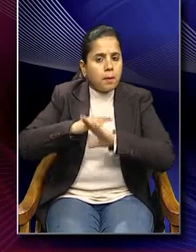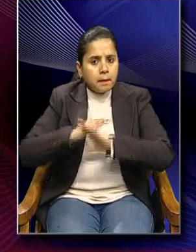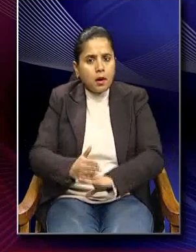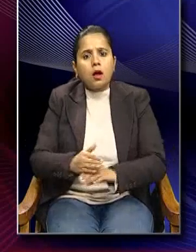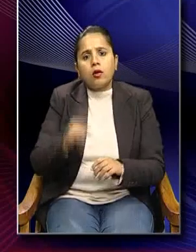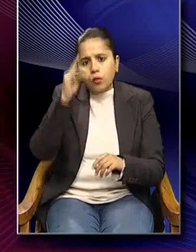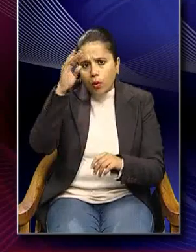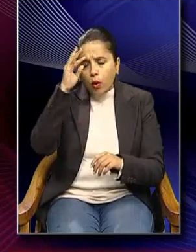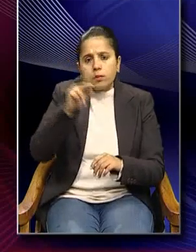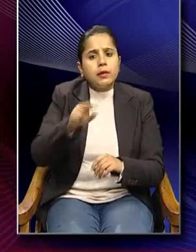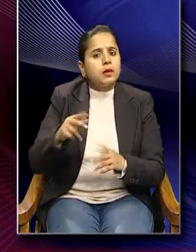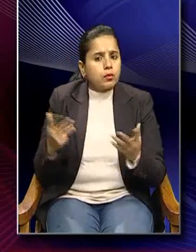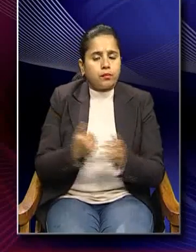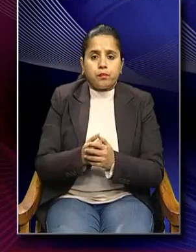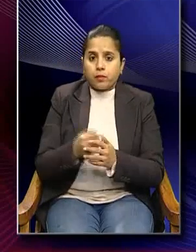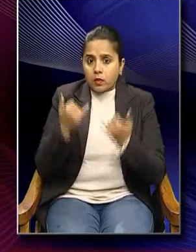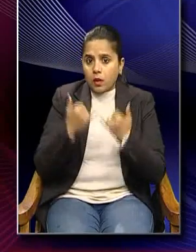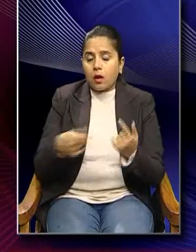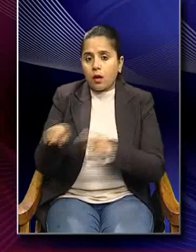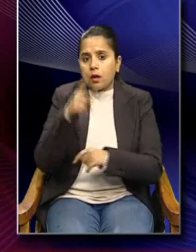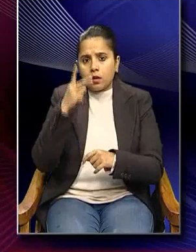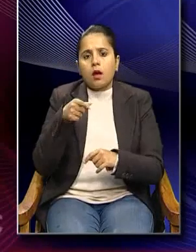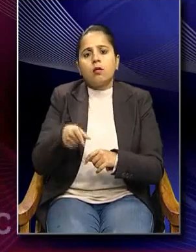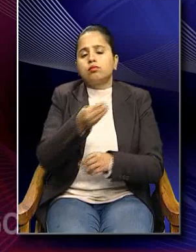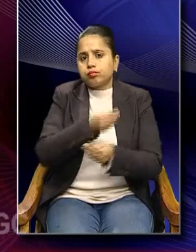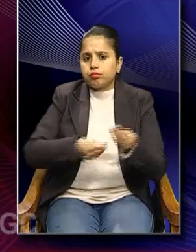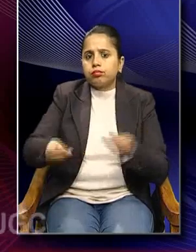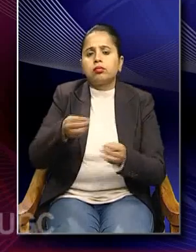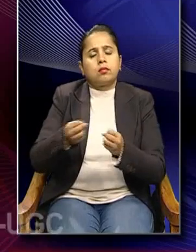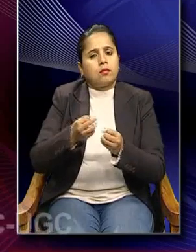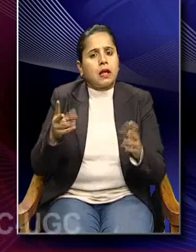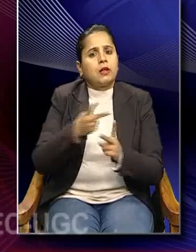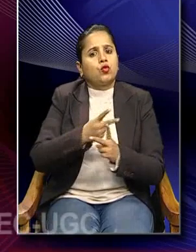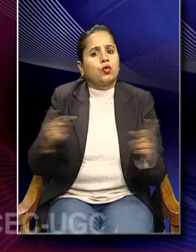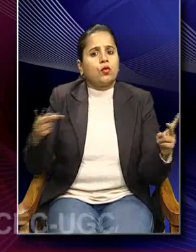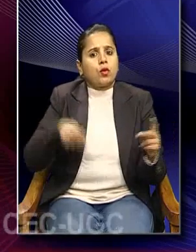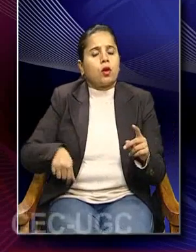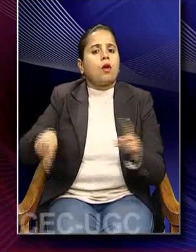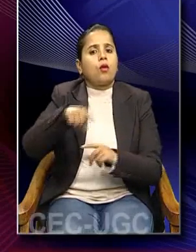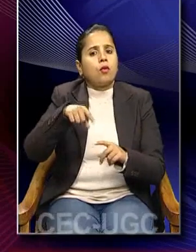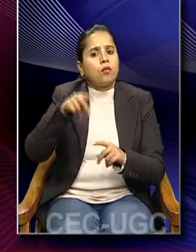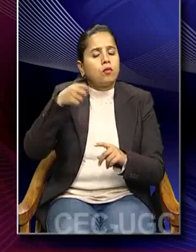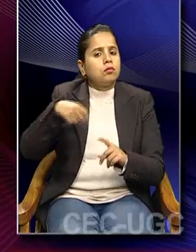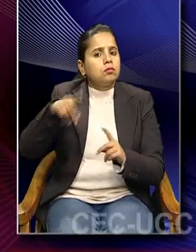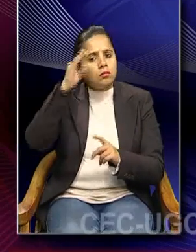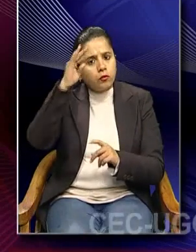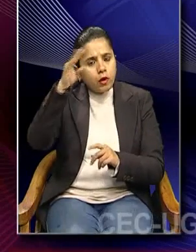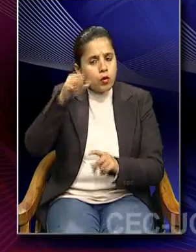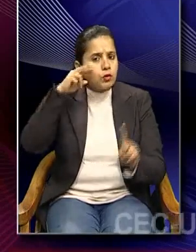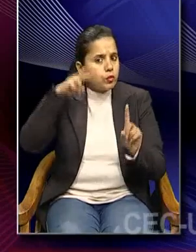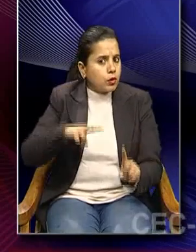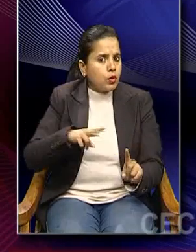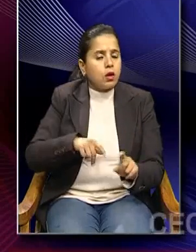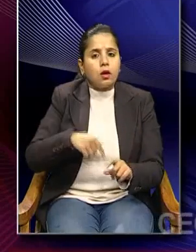philosophically? Now, it encompasses several different philosophical views of human